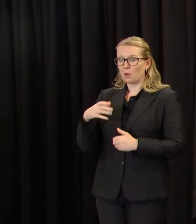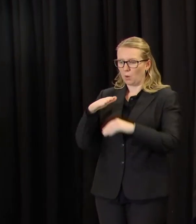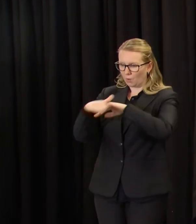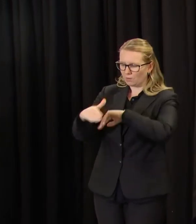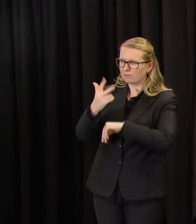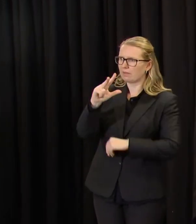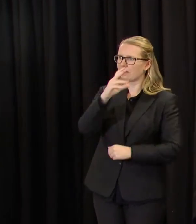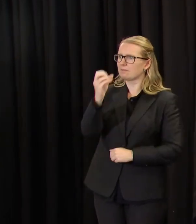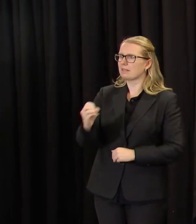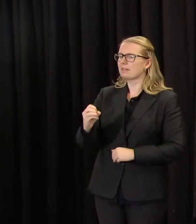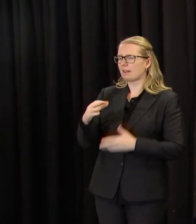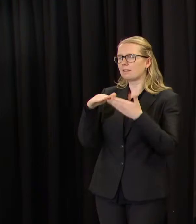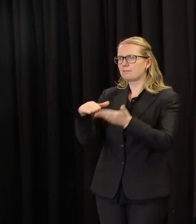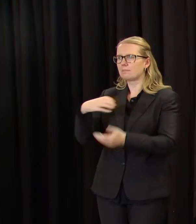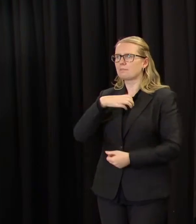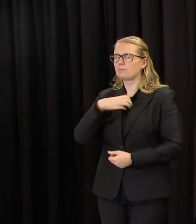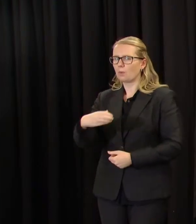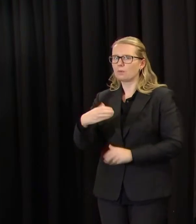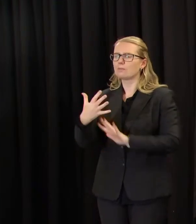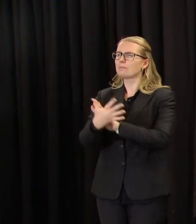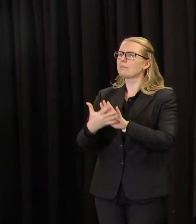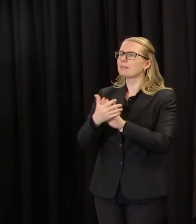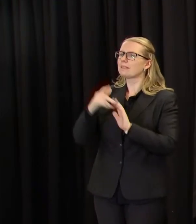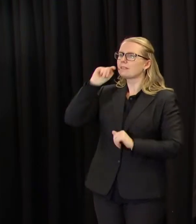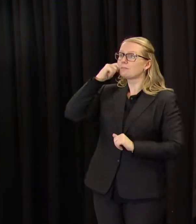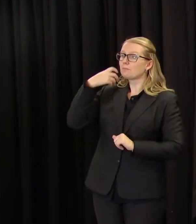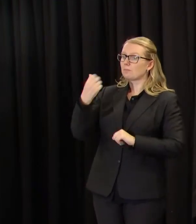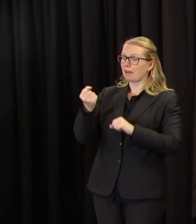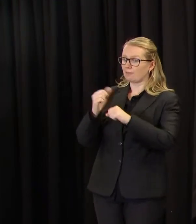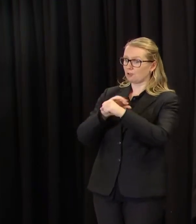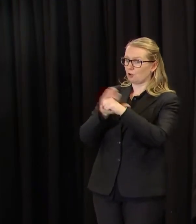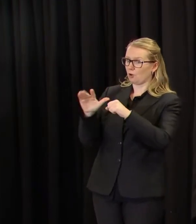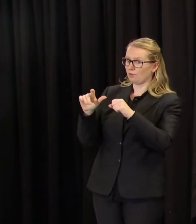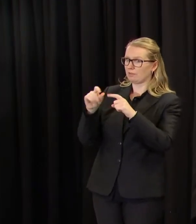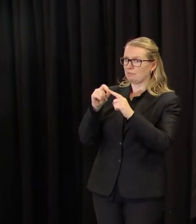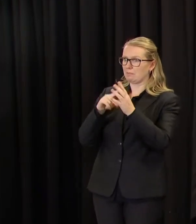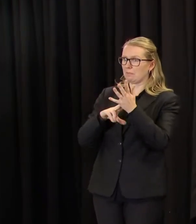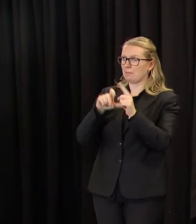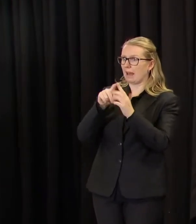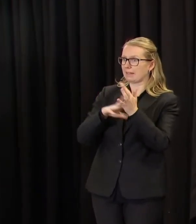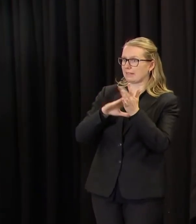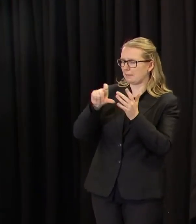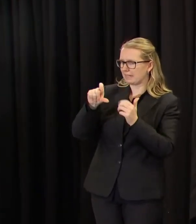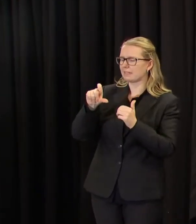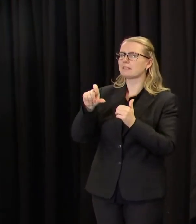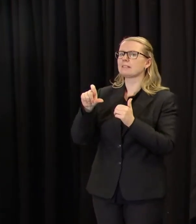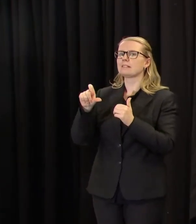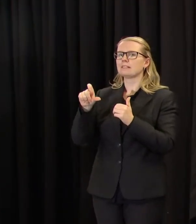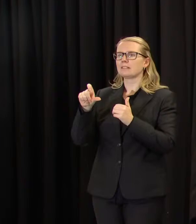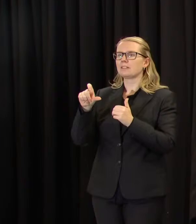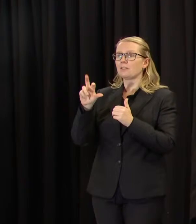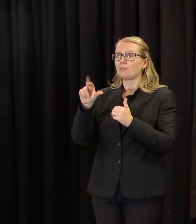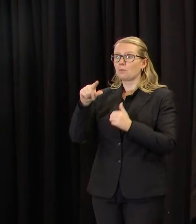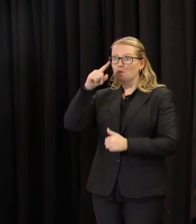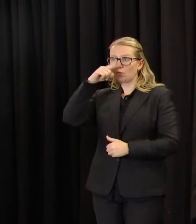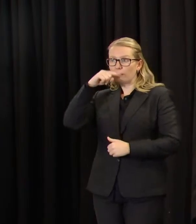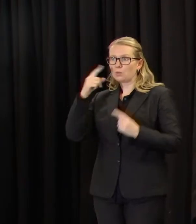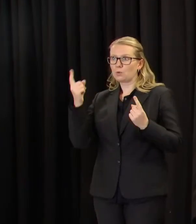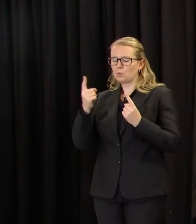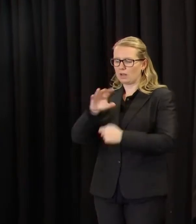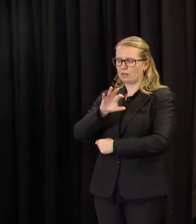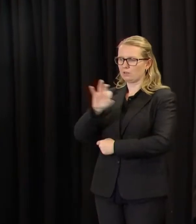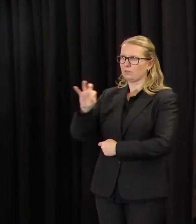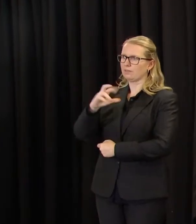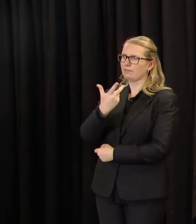helps. Ultimately, what we're going to move to is a pandemic that's applicable to everybody. It's going to move to a pandemic of the unvaccinated. The smaller